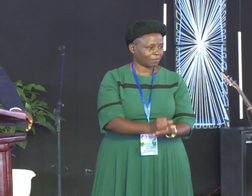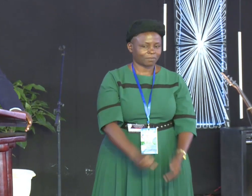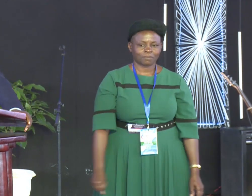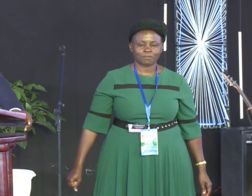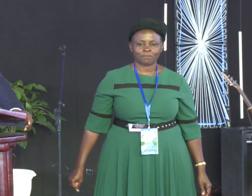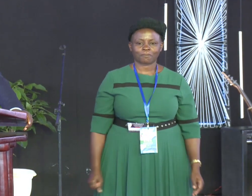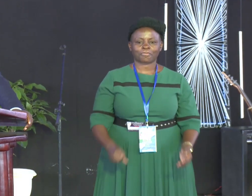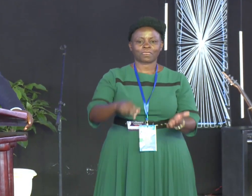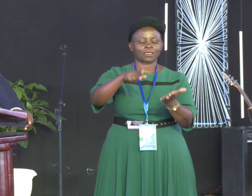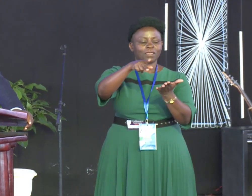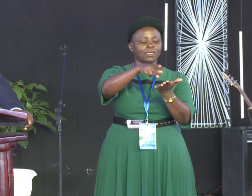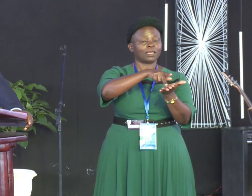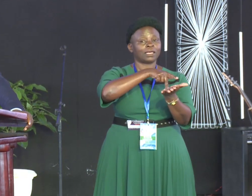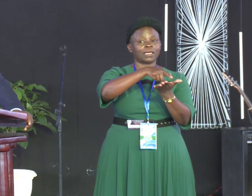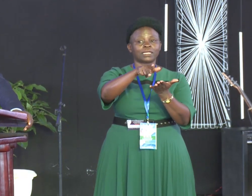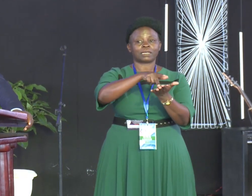Muchizabule